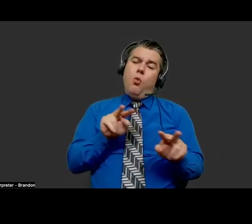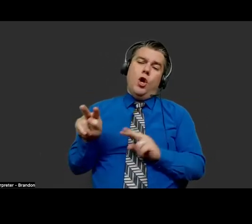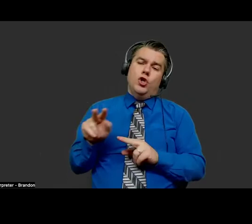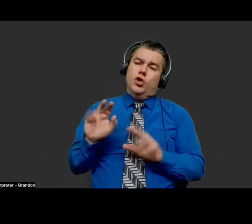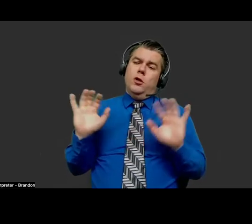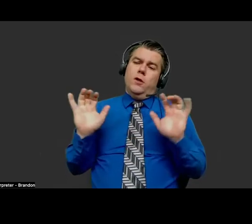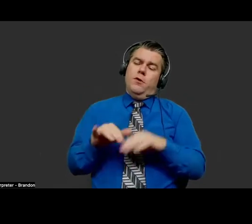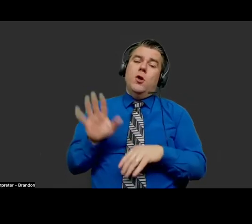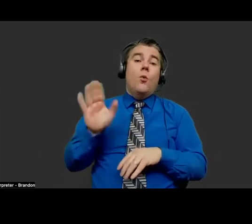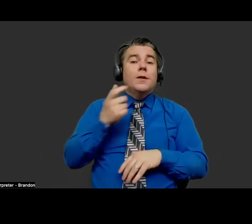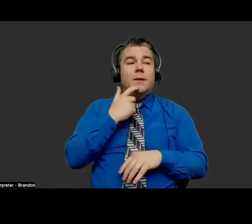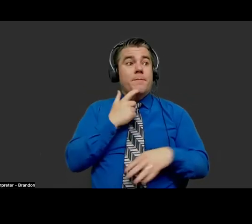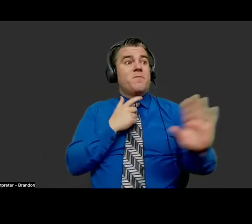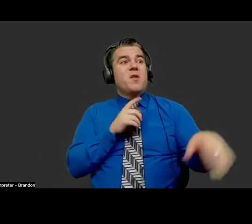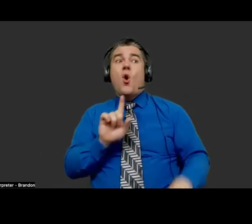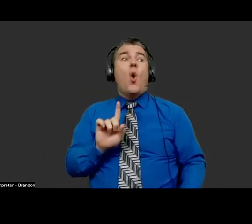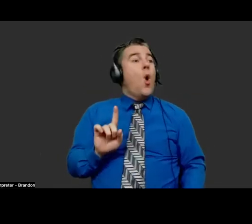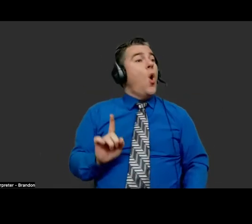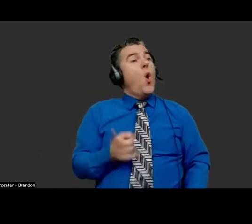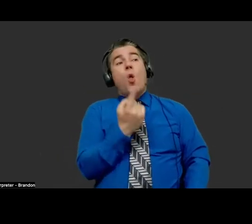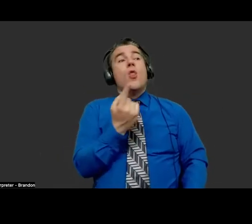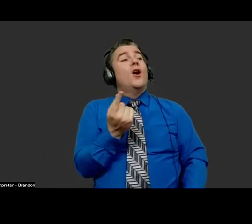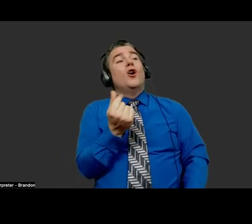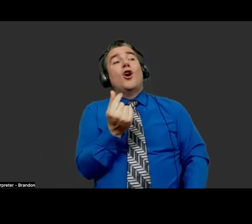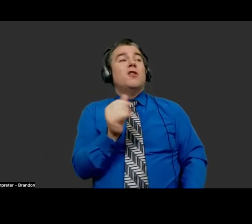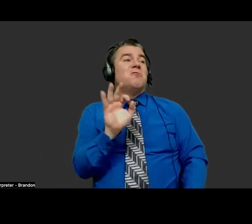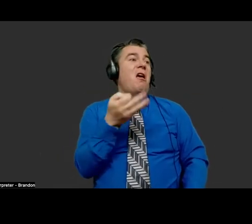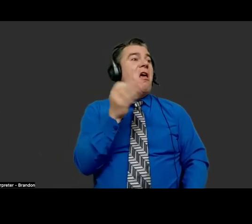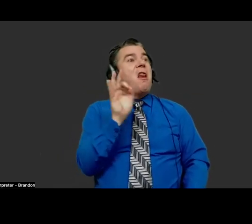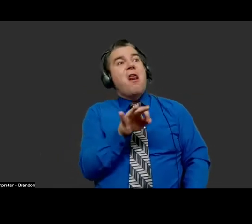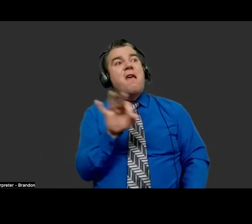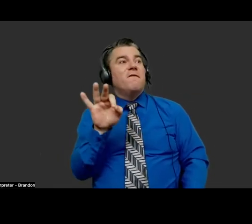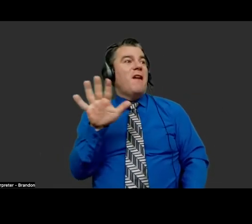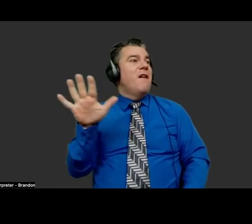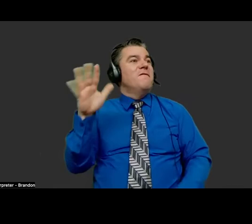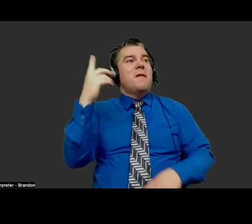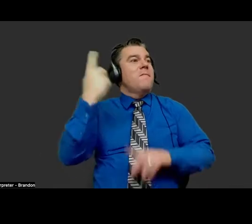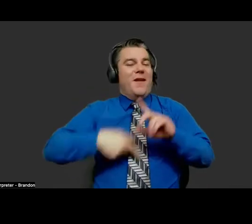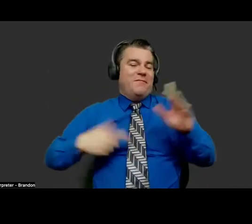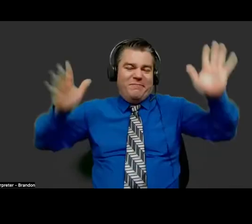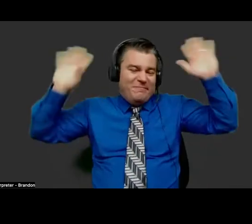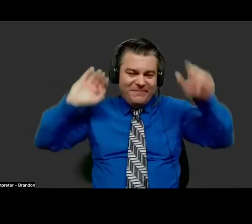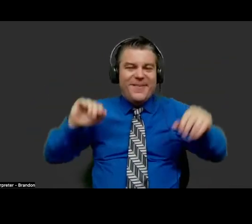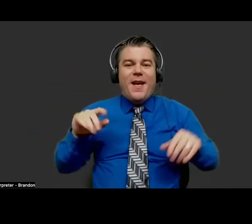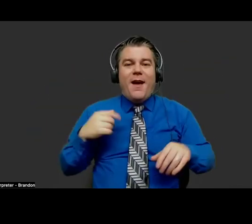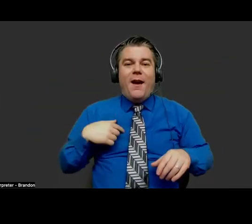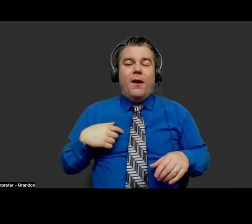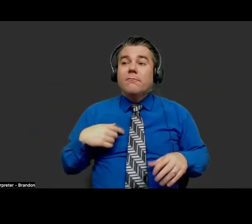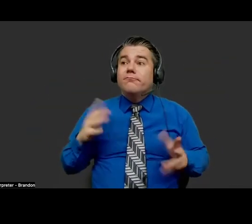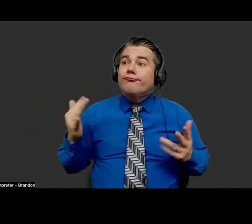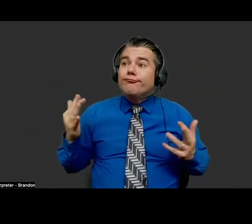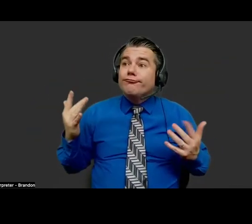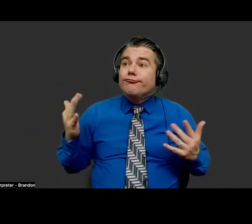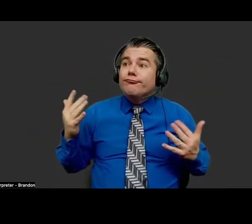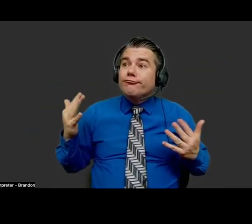to say, and it's only $9.95 a month. You know, I didn't know. I was like, I was waiting for it. I